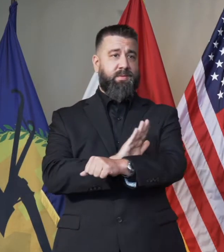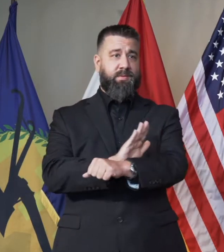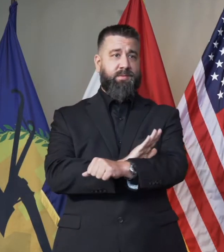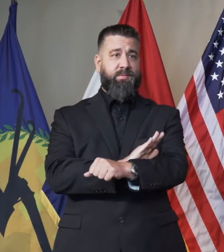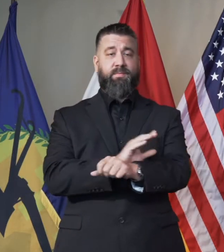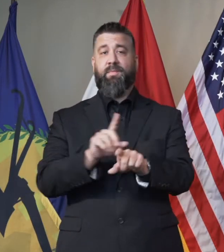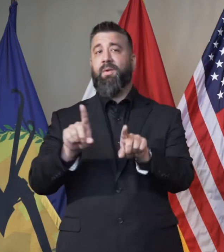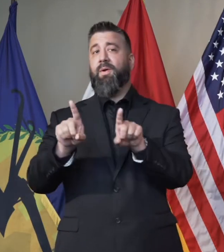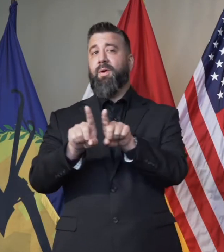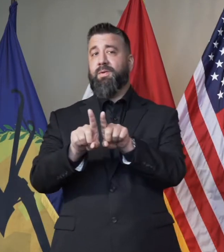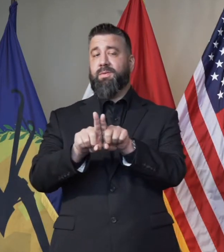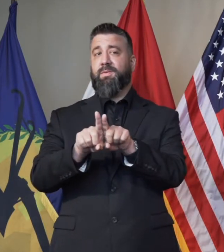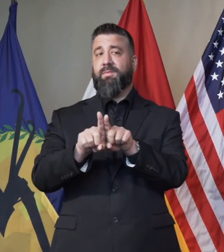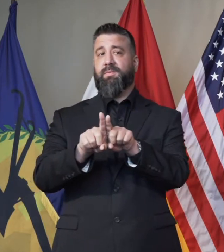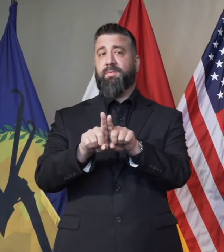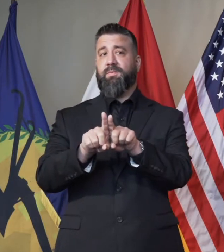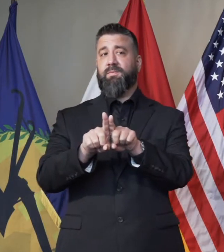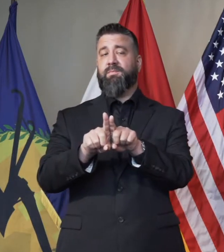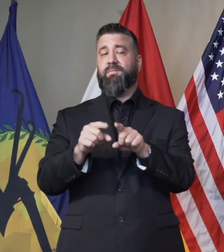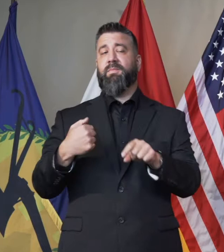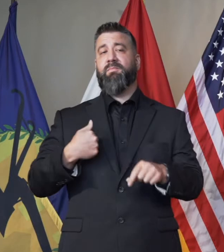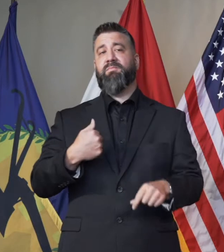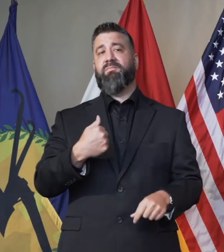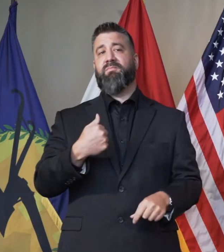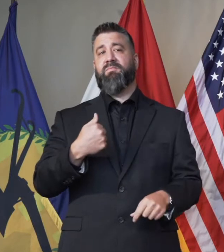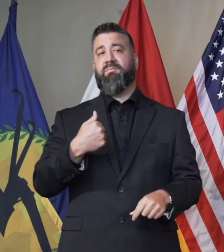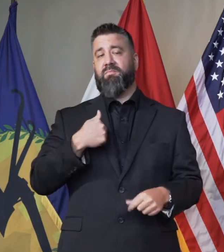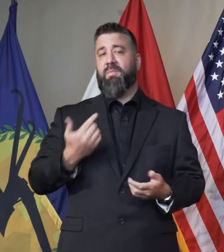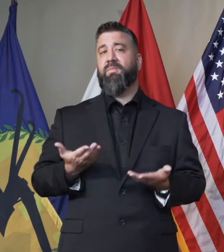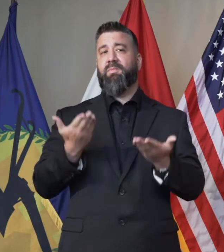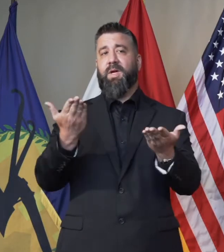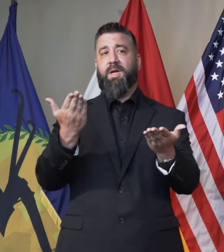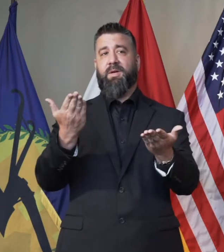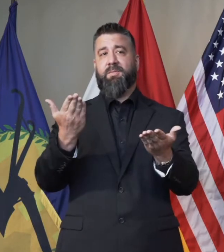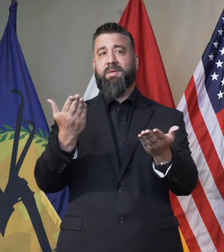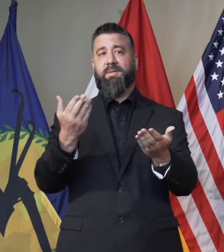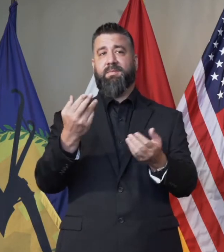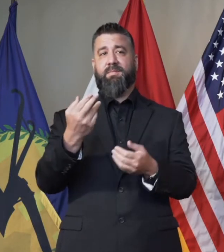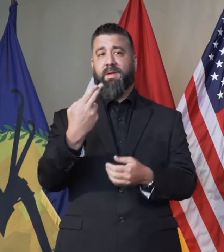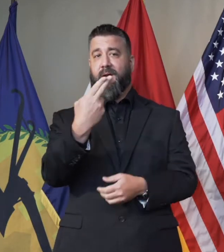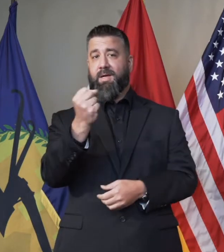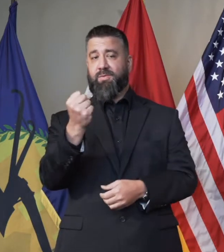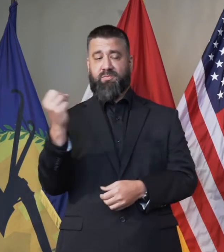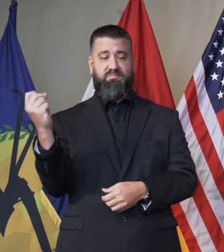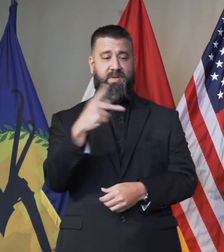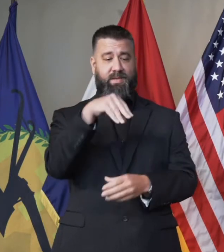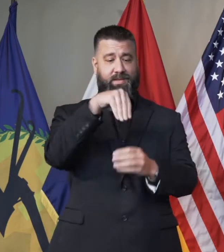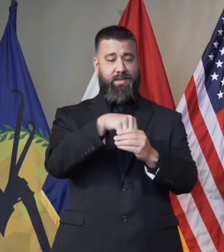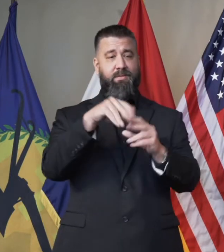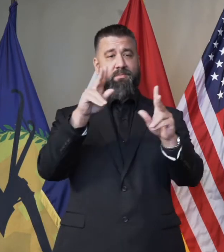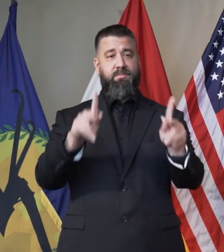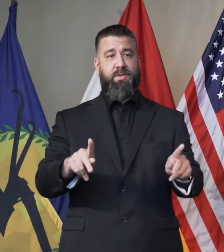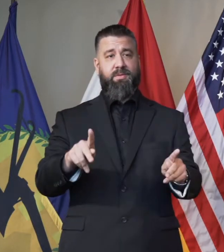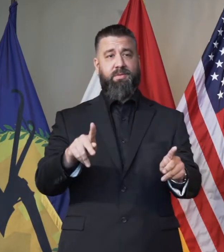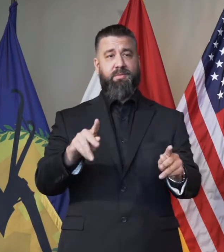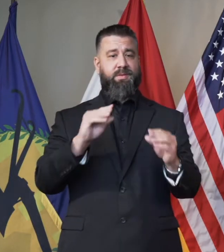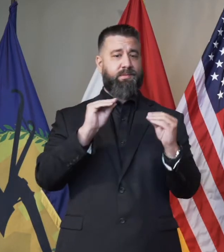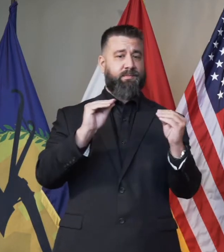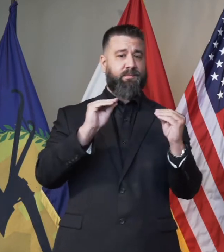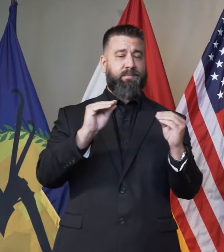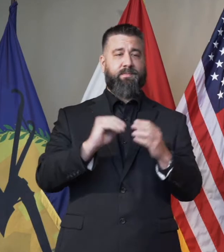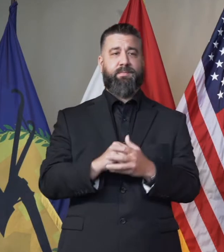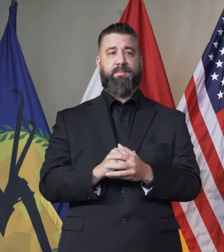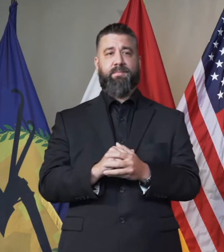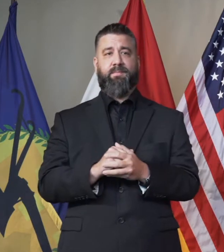also recommending a return to an in-person learning option for high school students.